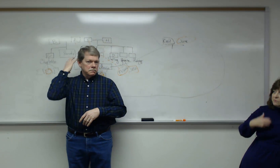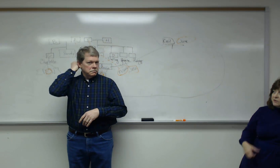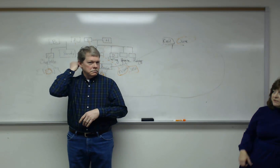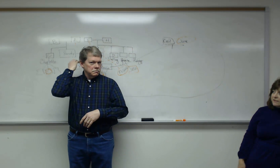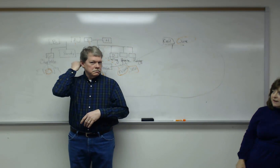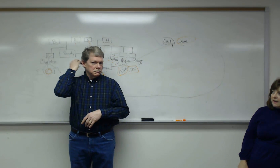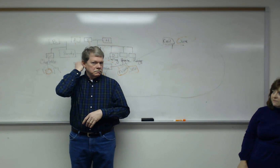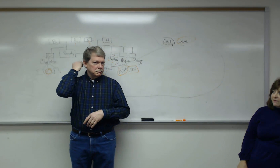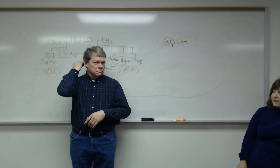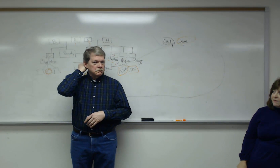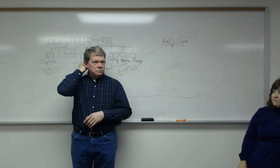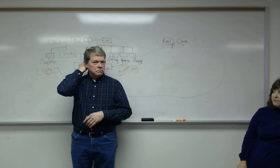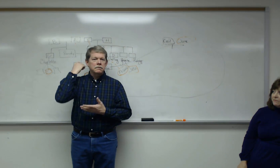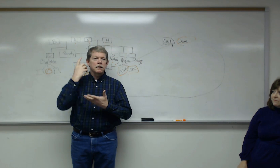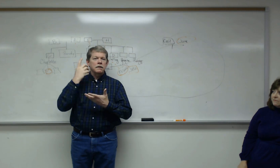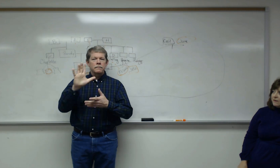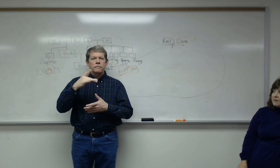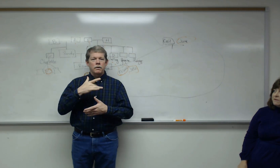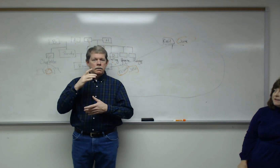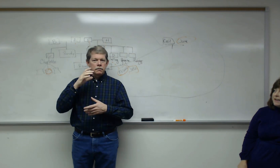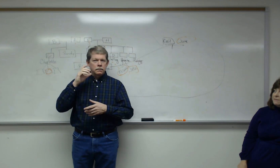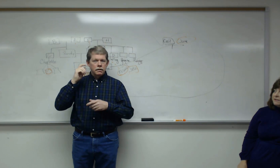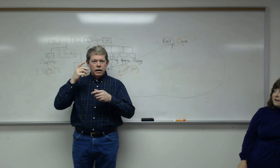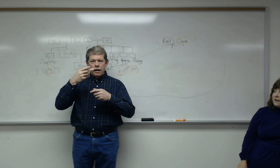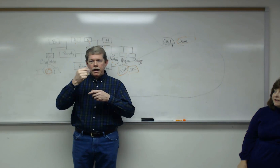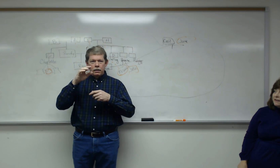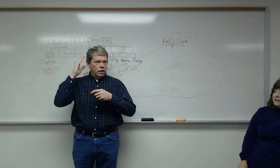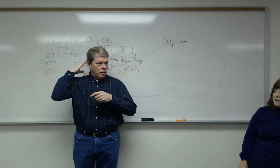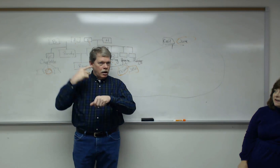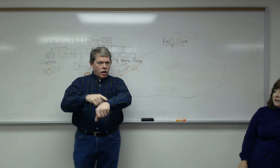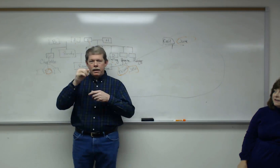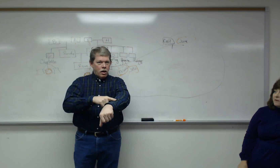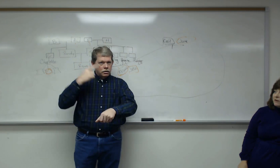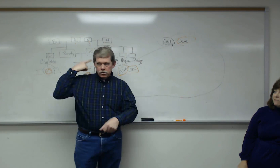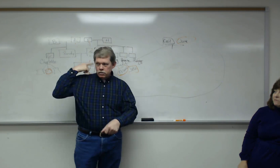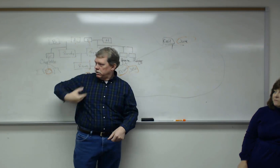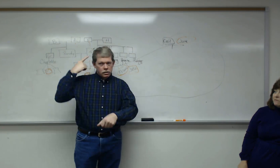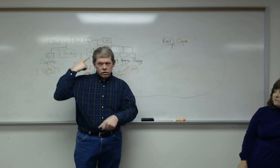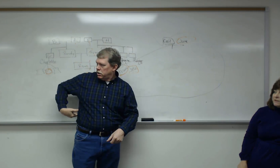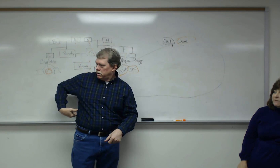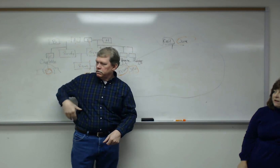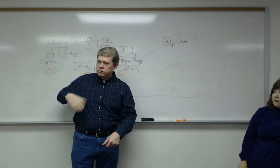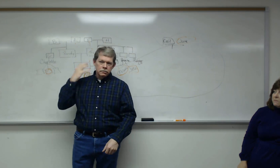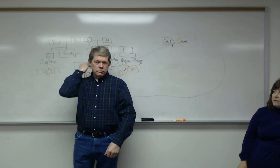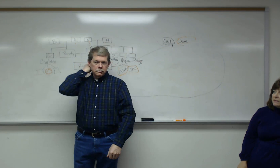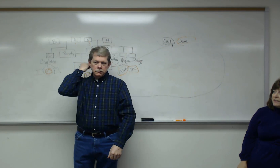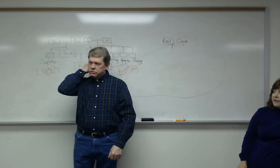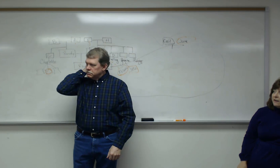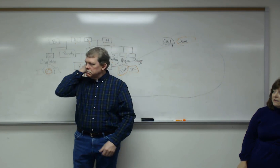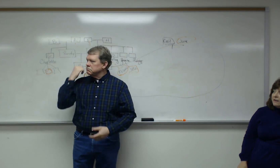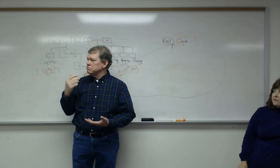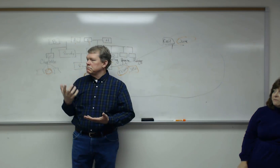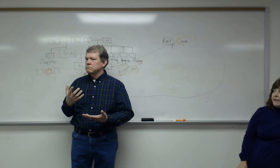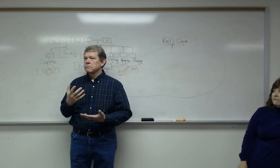swishing sign. We've had people come up with a name sign. Person who had a long ponytail, we gave them